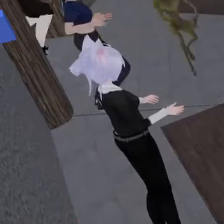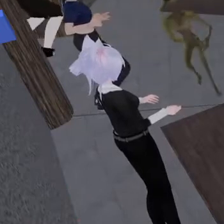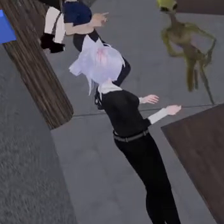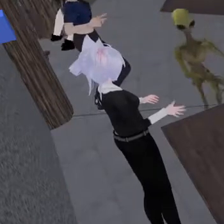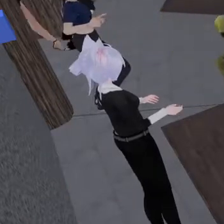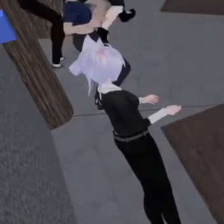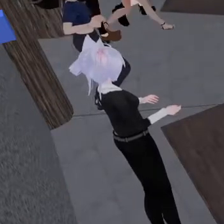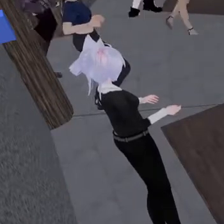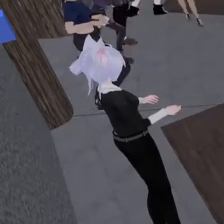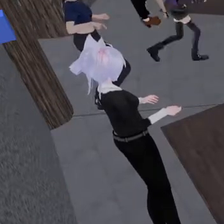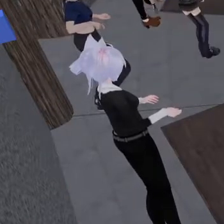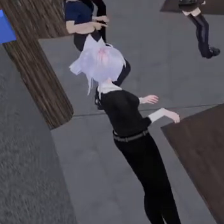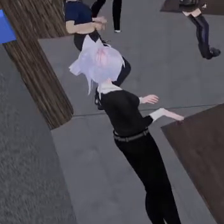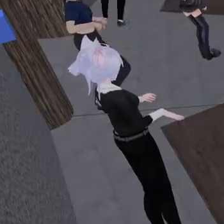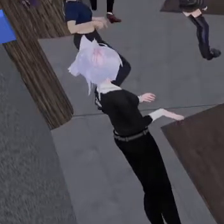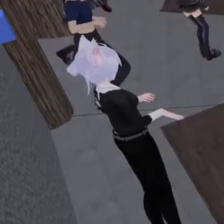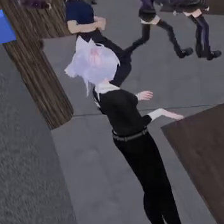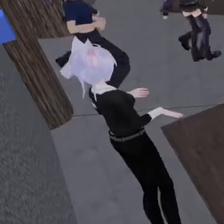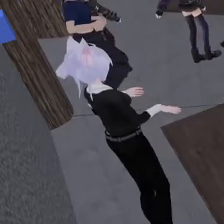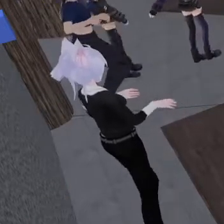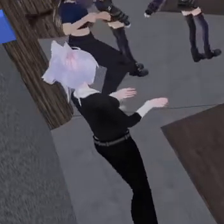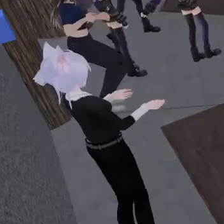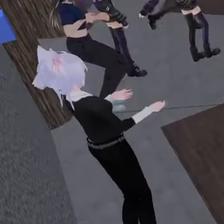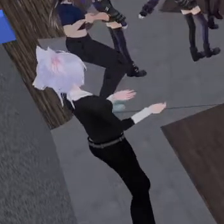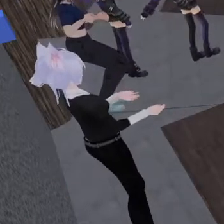I'm turning nameplates off, so this is gonna be a nightmare. Yeah.